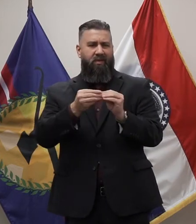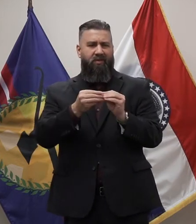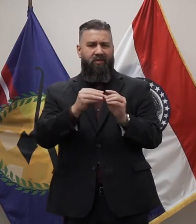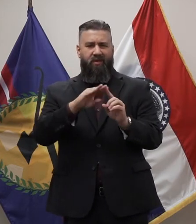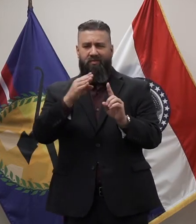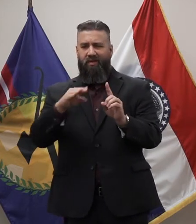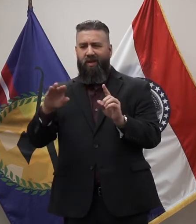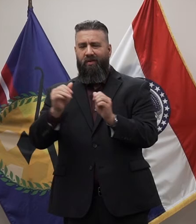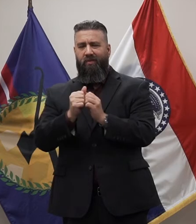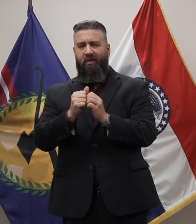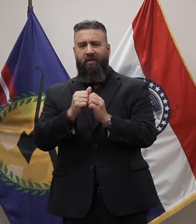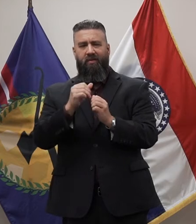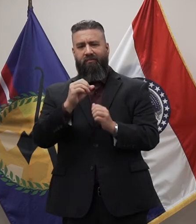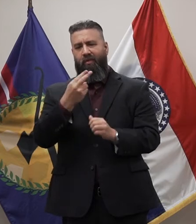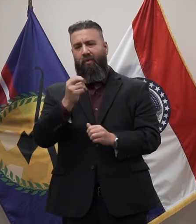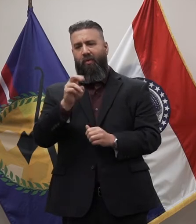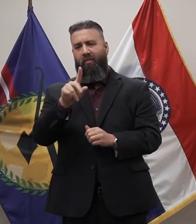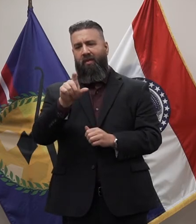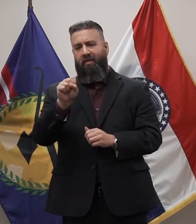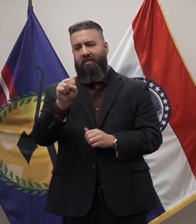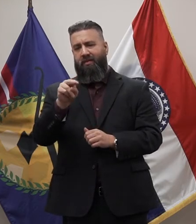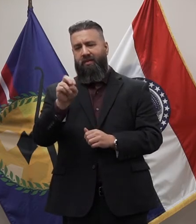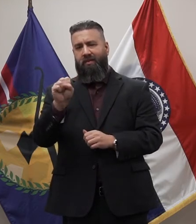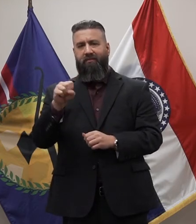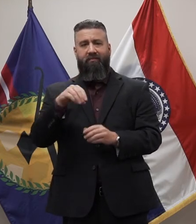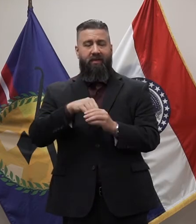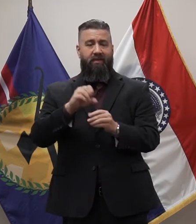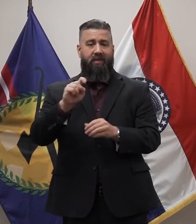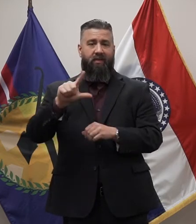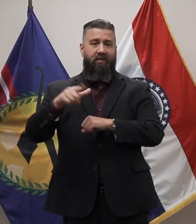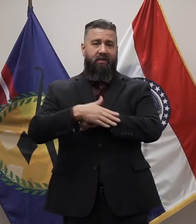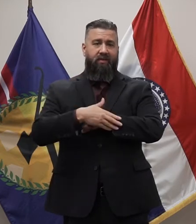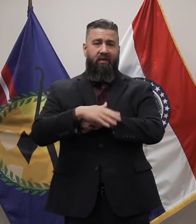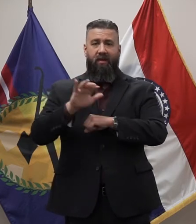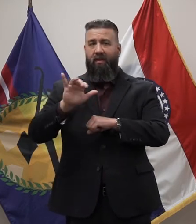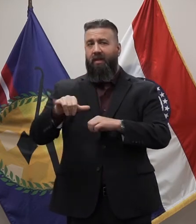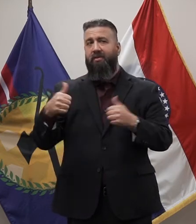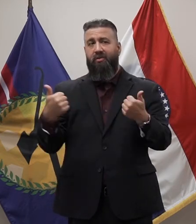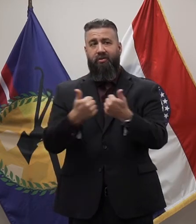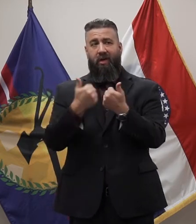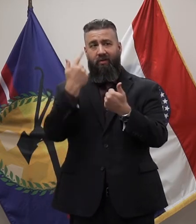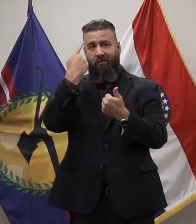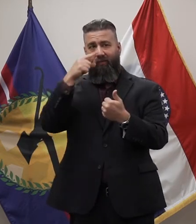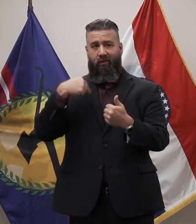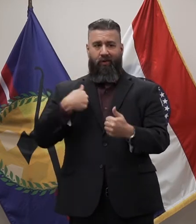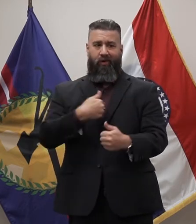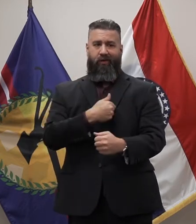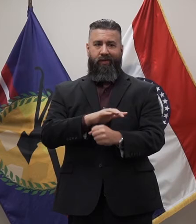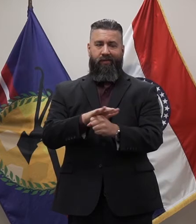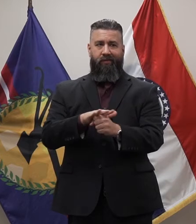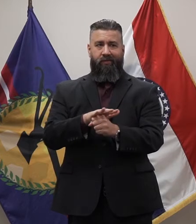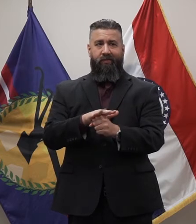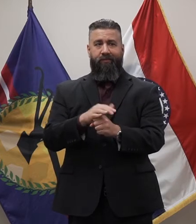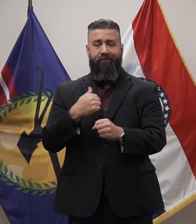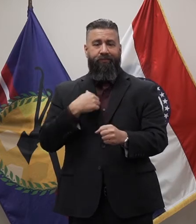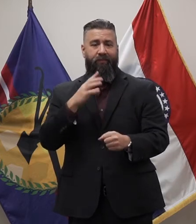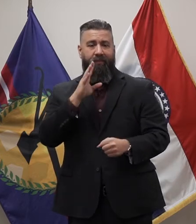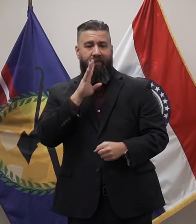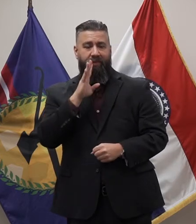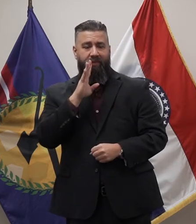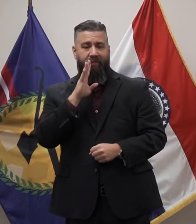The question about homelessness in St. Louis County. Homelessness is a challenge for our region, and I spoke to